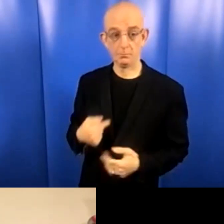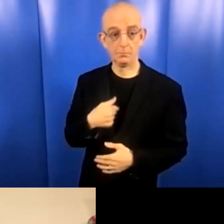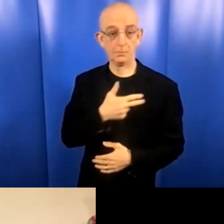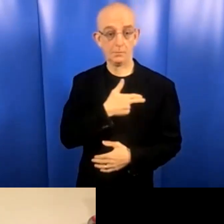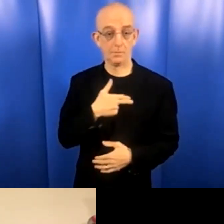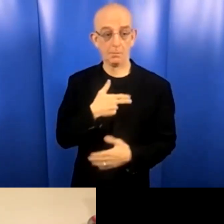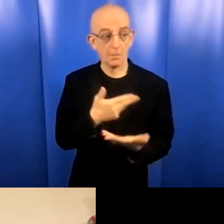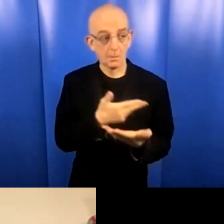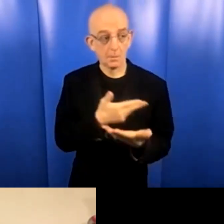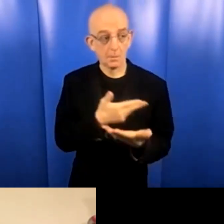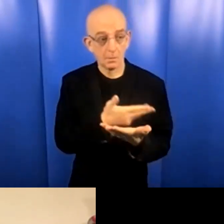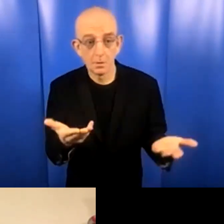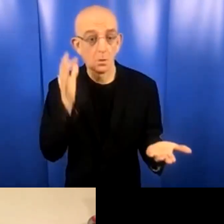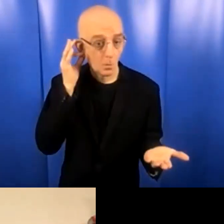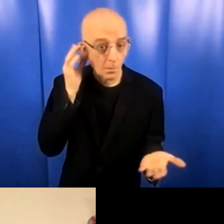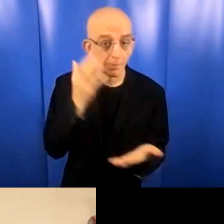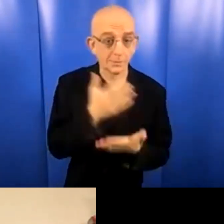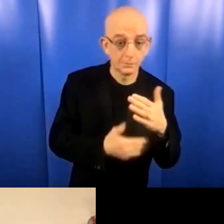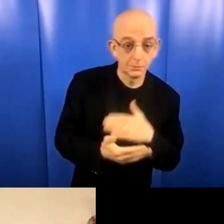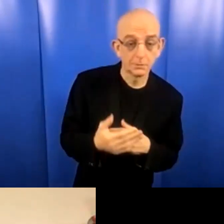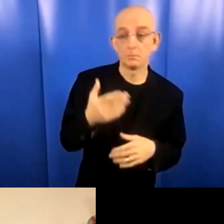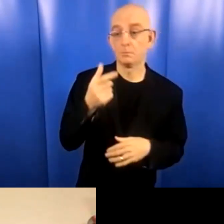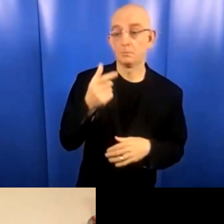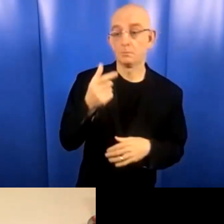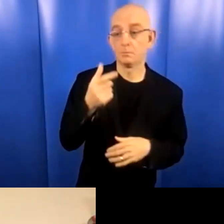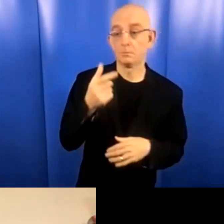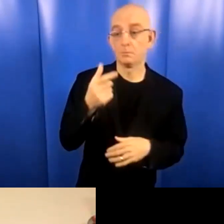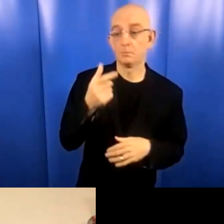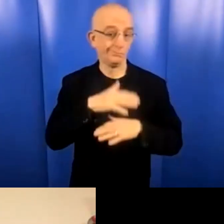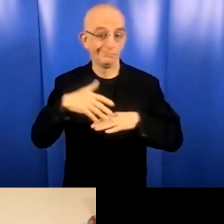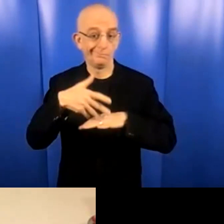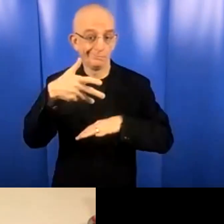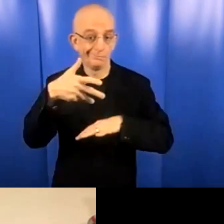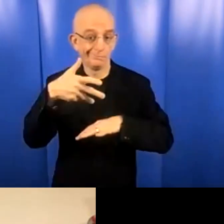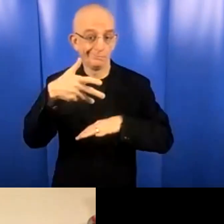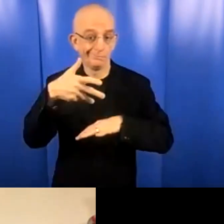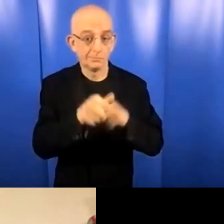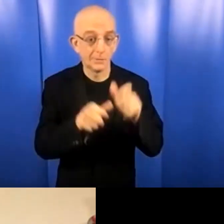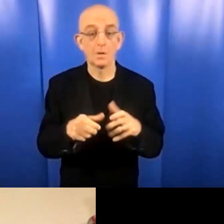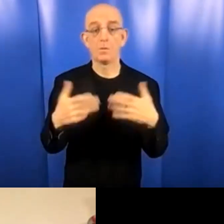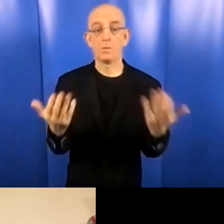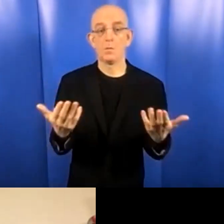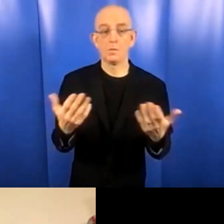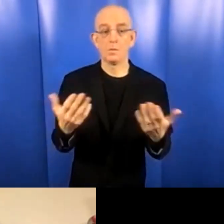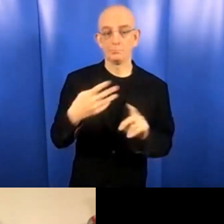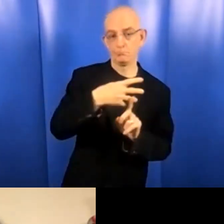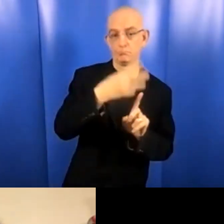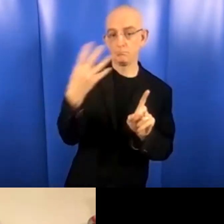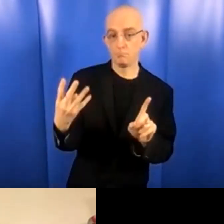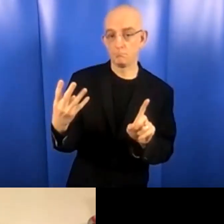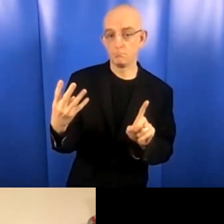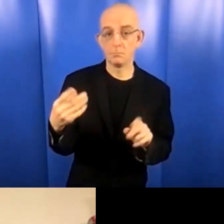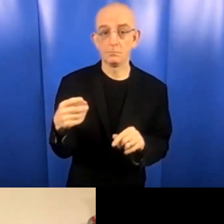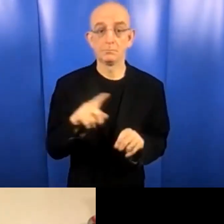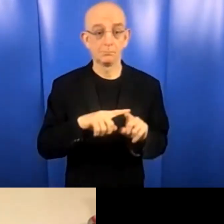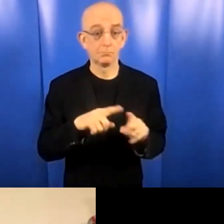indigenous people or LGBTIQ with disabilities themselves do not understand about the overlapping